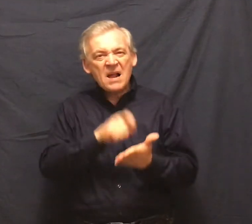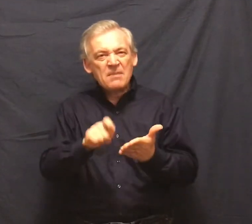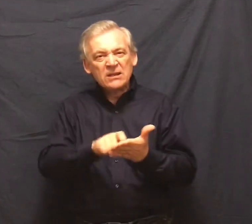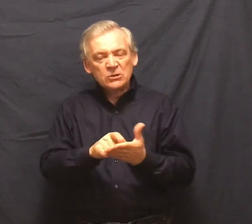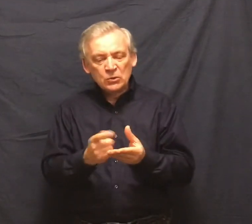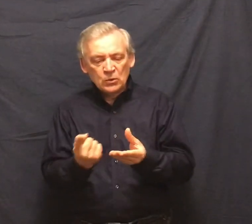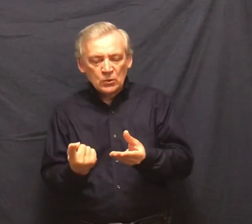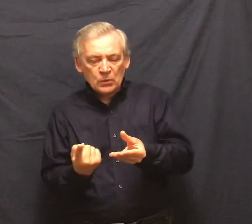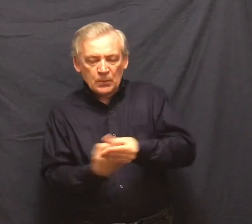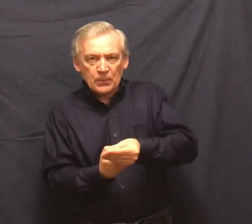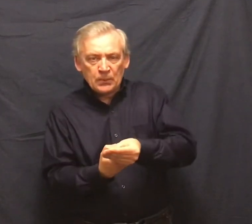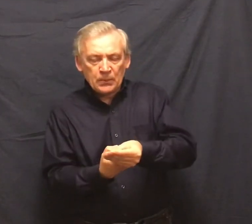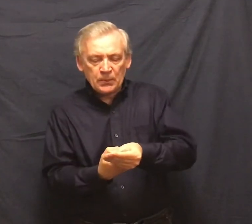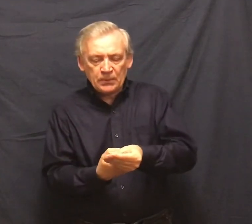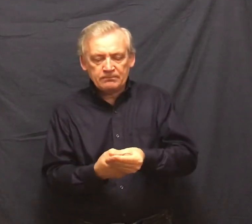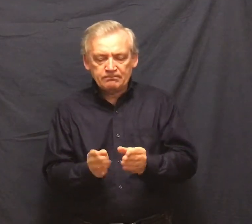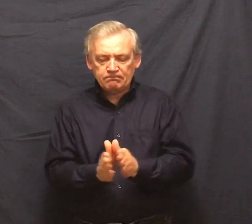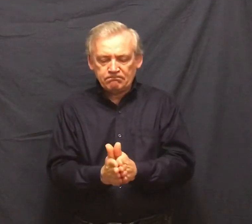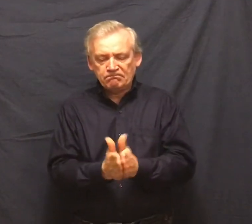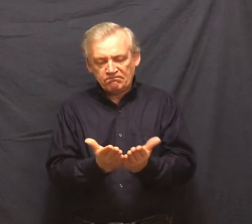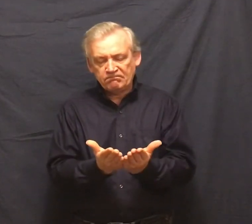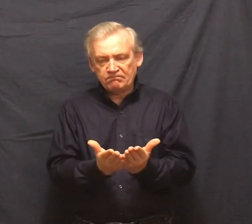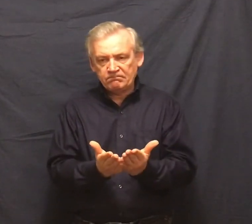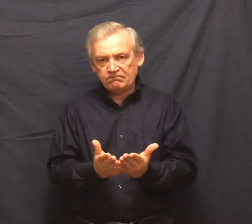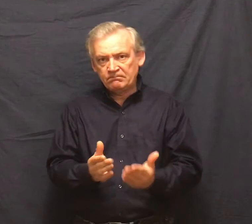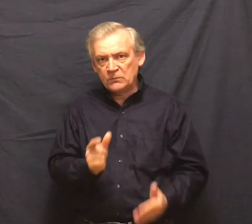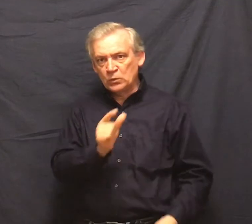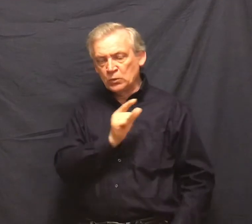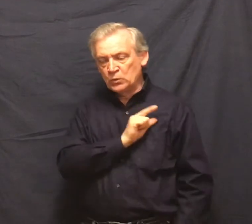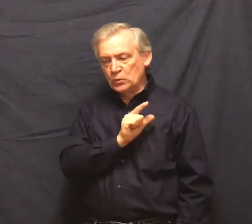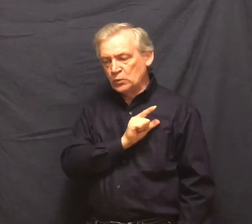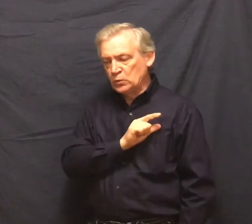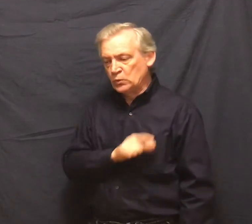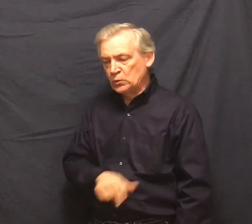George scowled meaningfully at Lenny, and Lenny nodded to show that he understood.